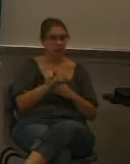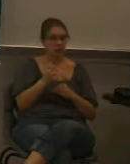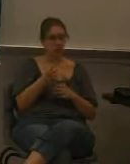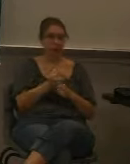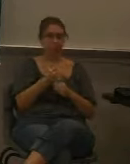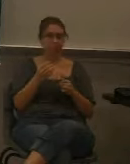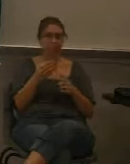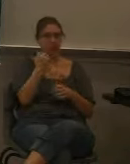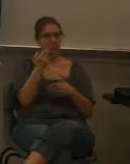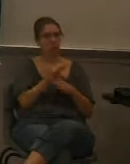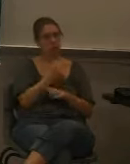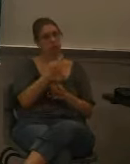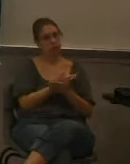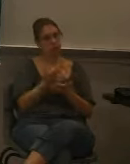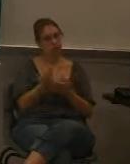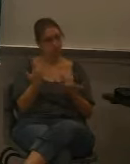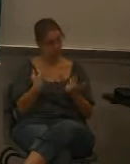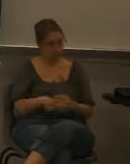the resources.